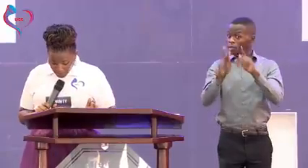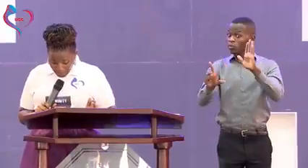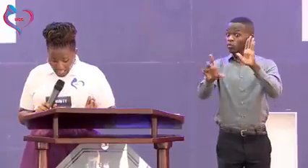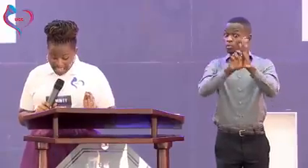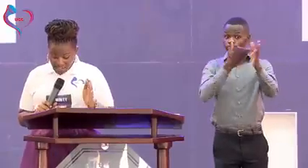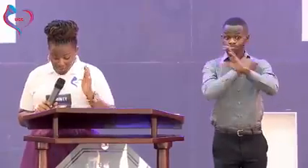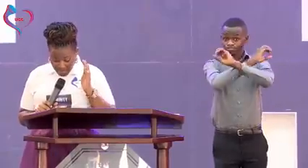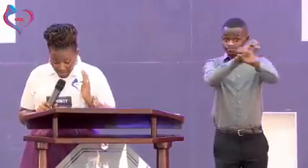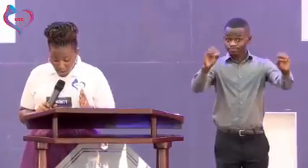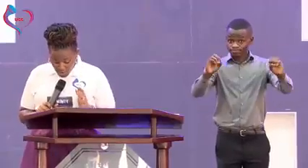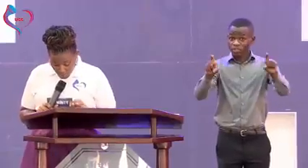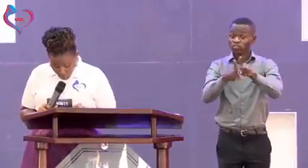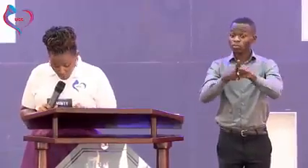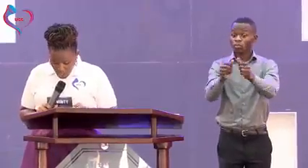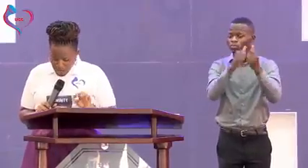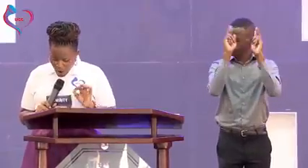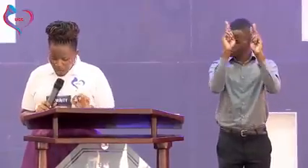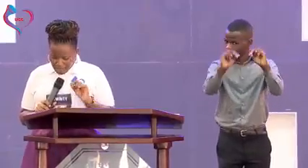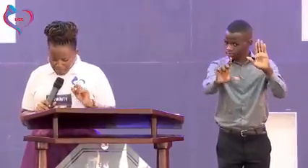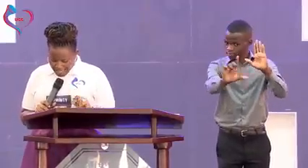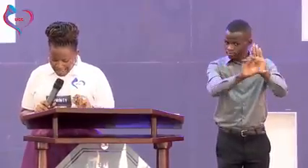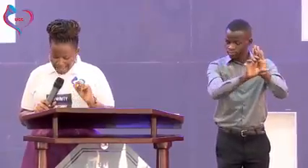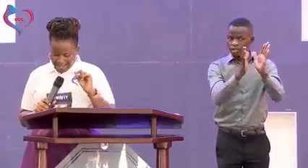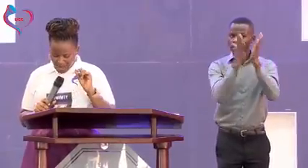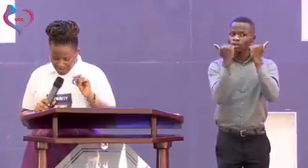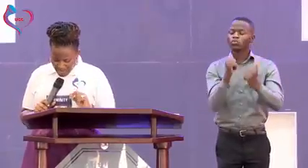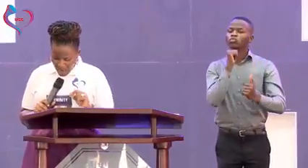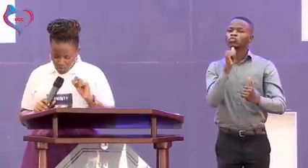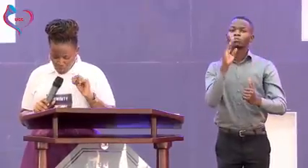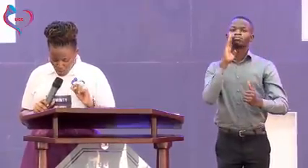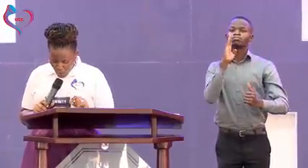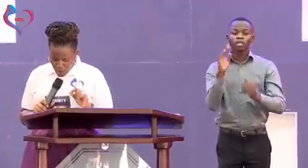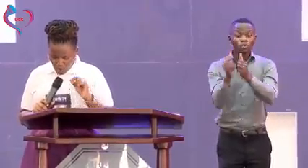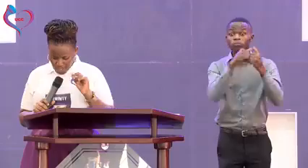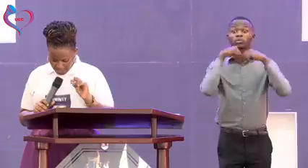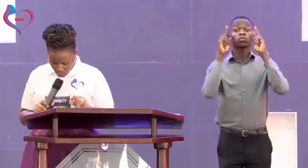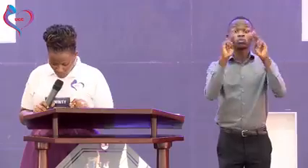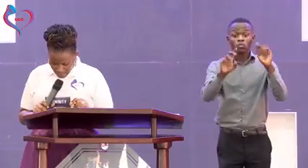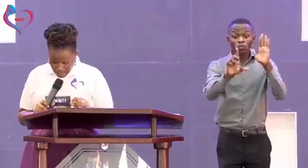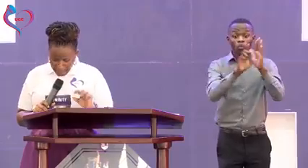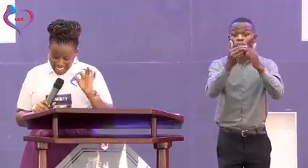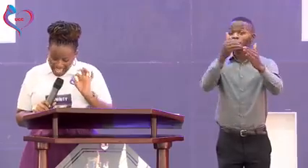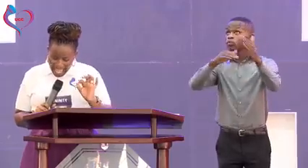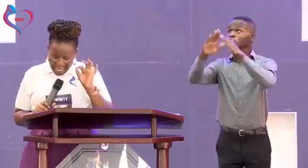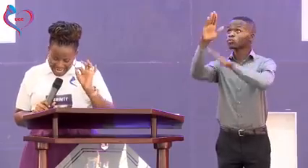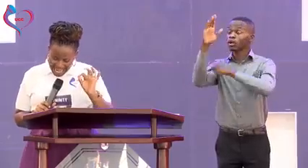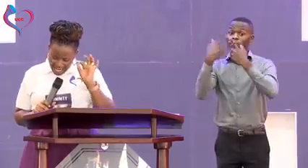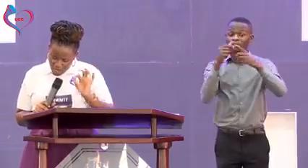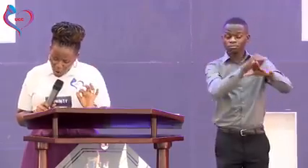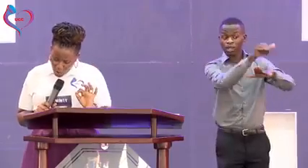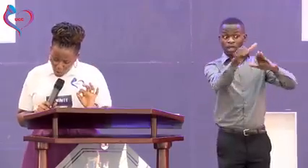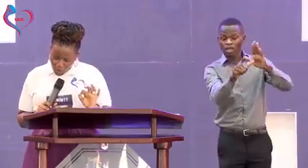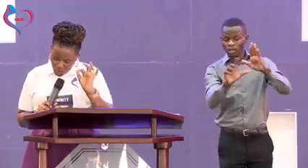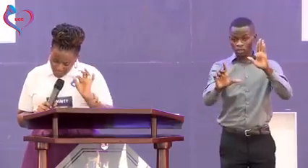law, as without law, not being without law towards God, but